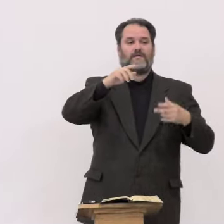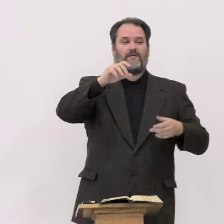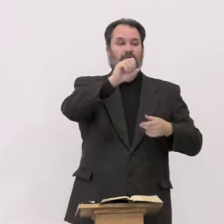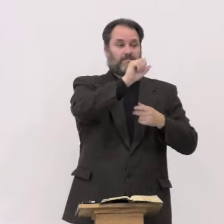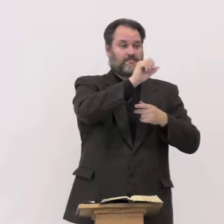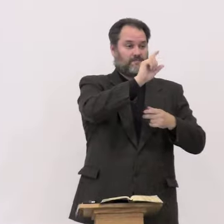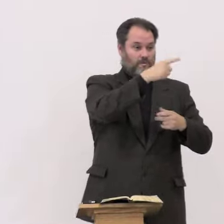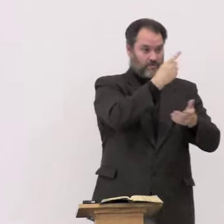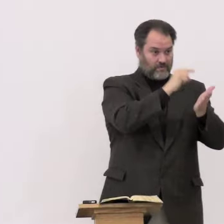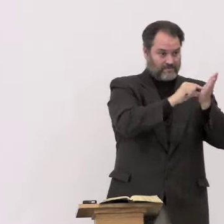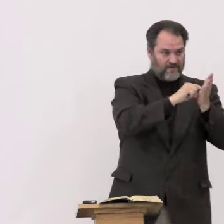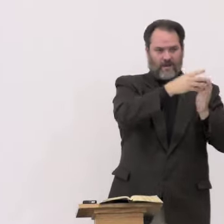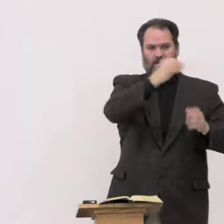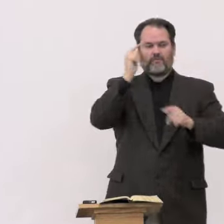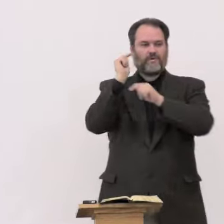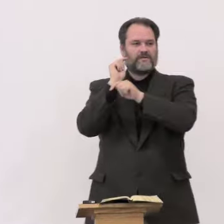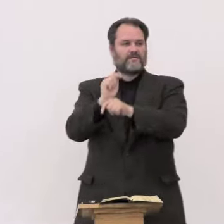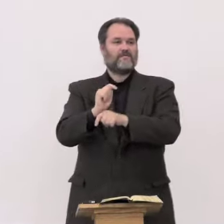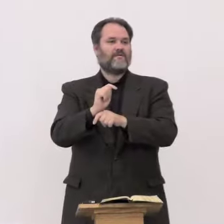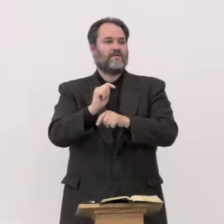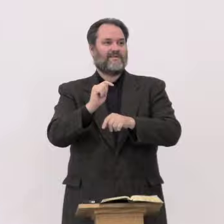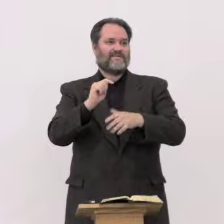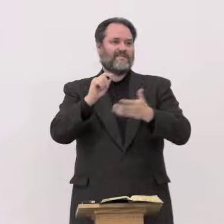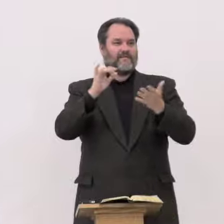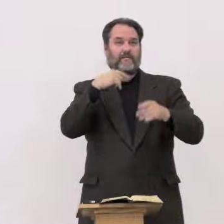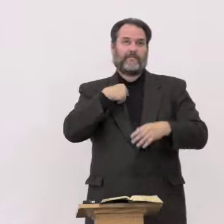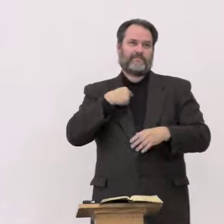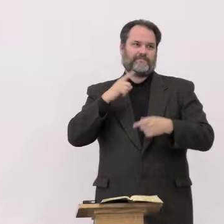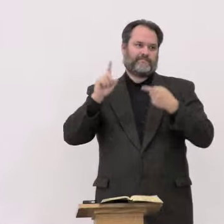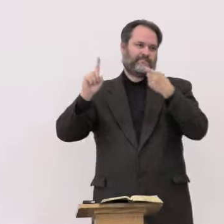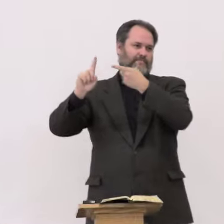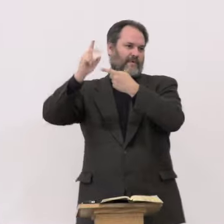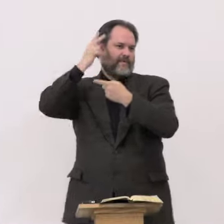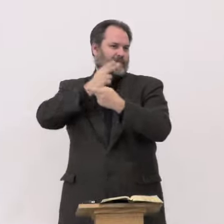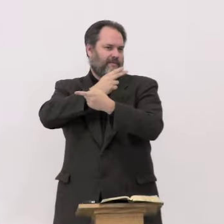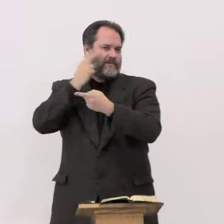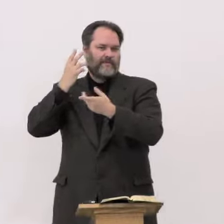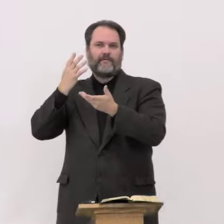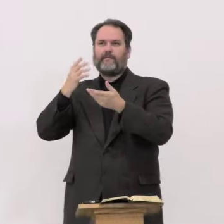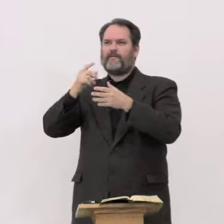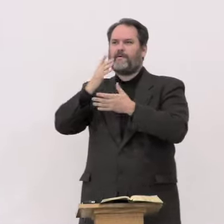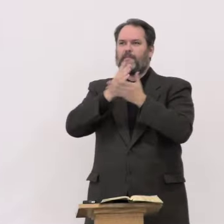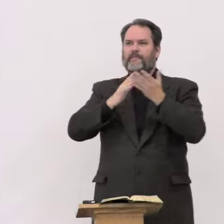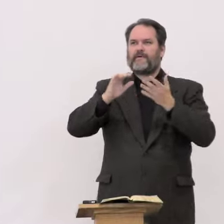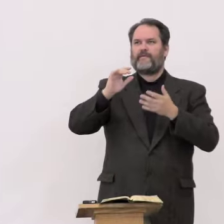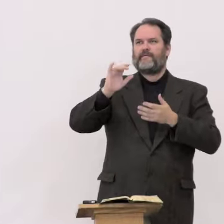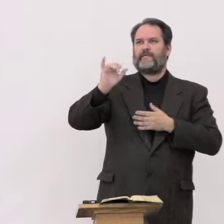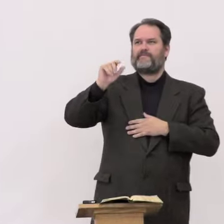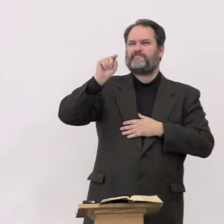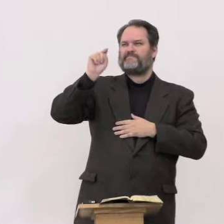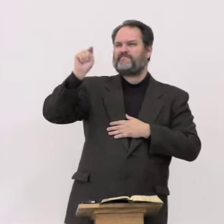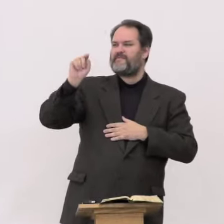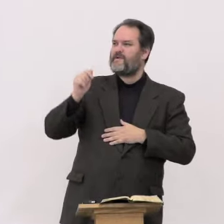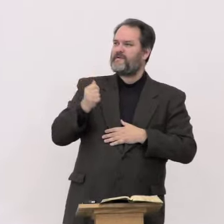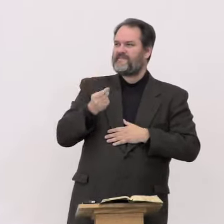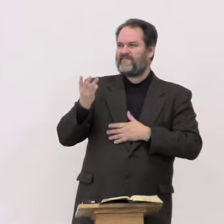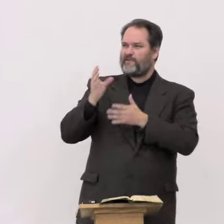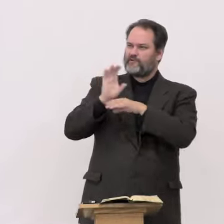stuff with the Old Testament, but also, and then also the third, that seems like kind of pointing out